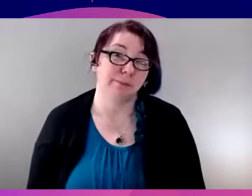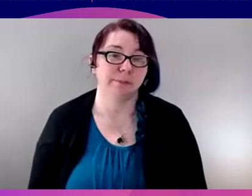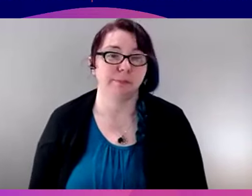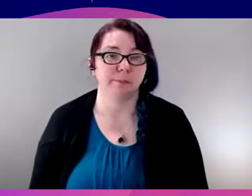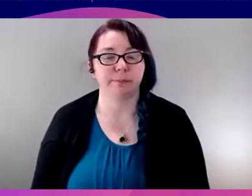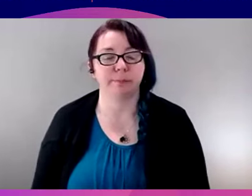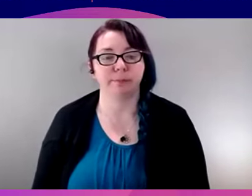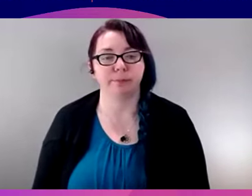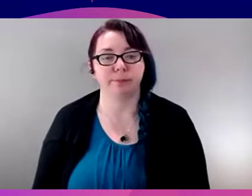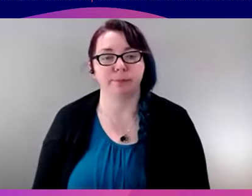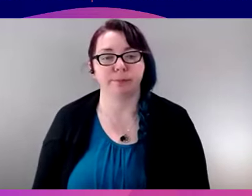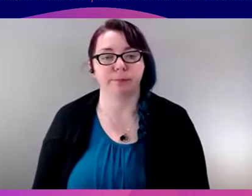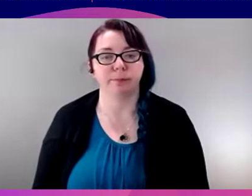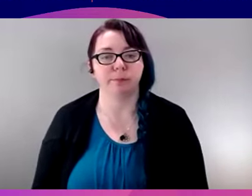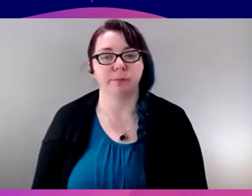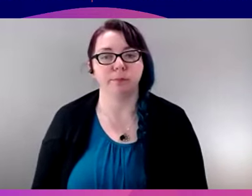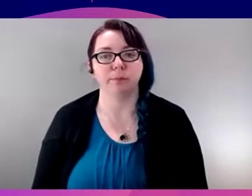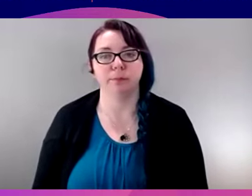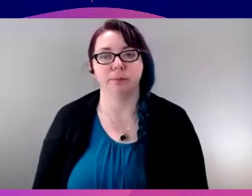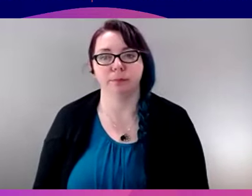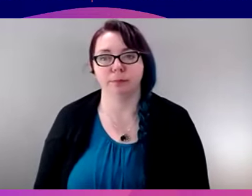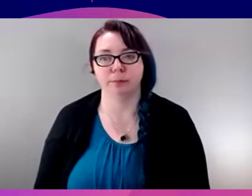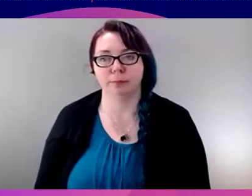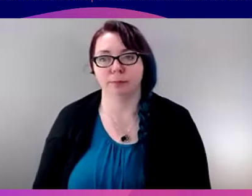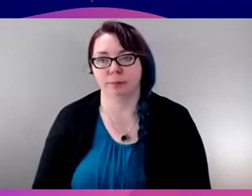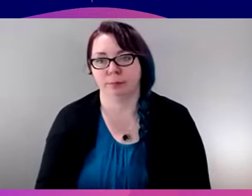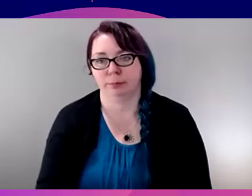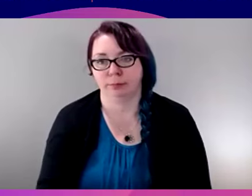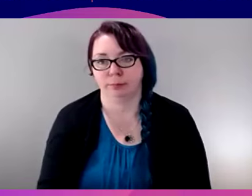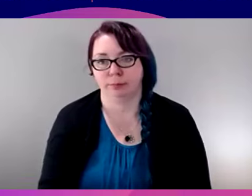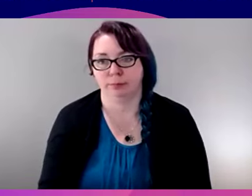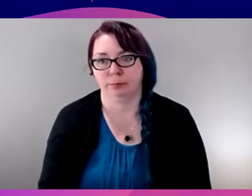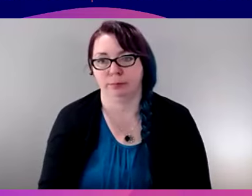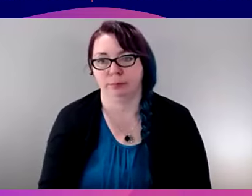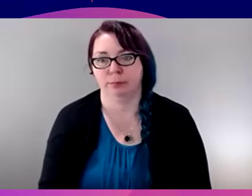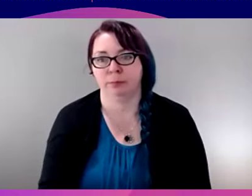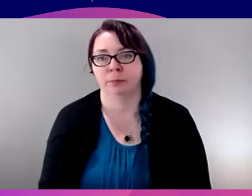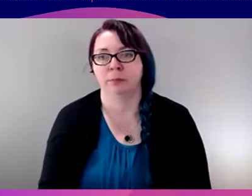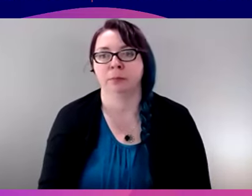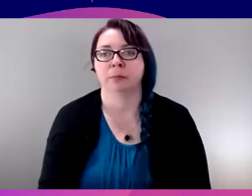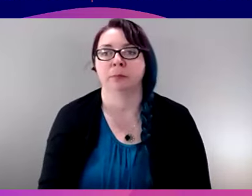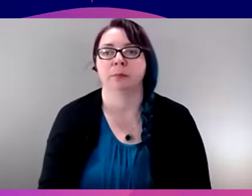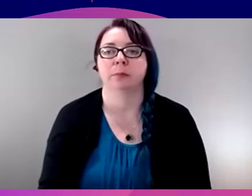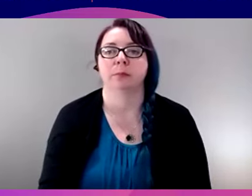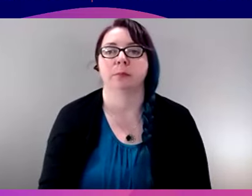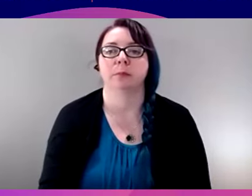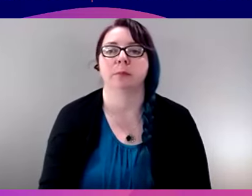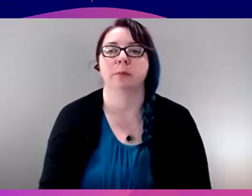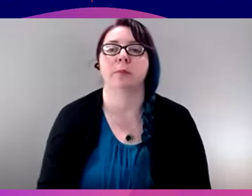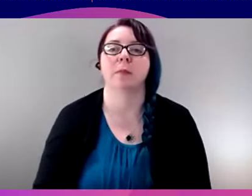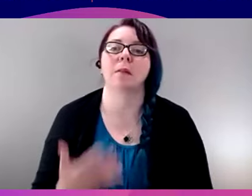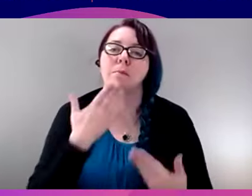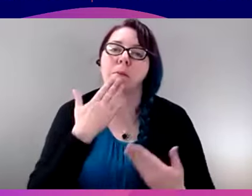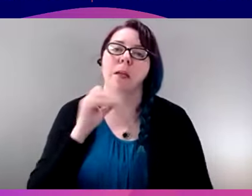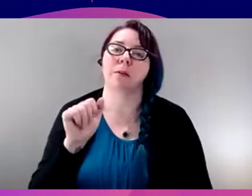Thank you, Sue and Claire for your webinar. There was another question